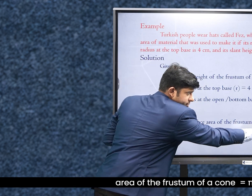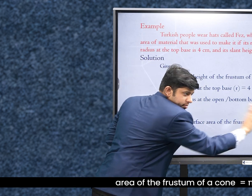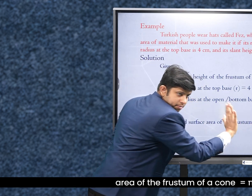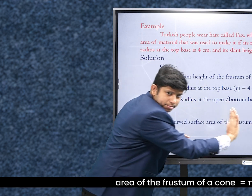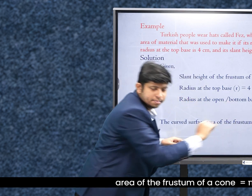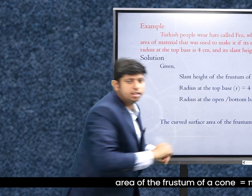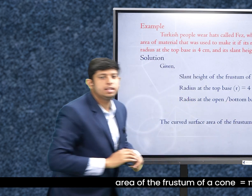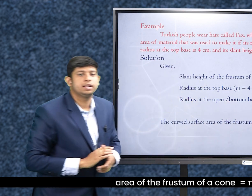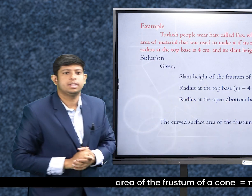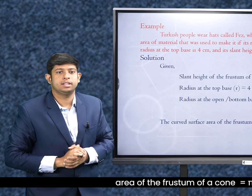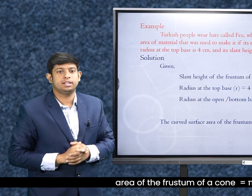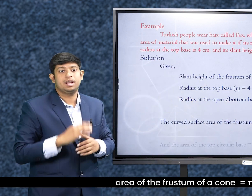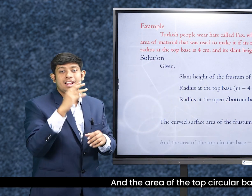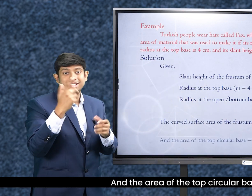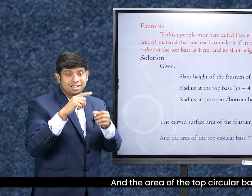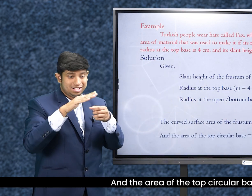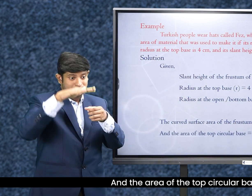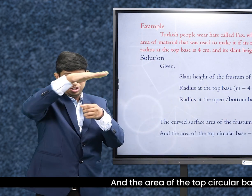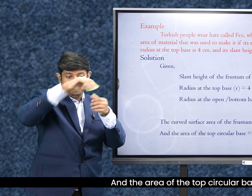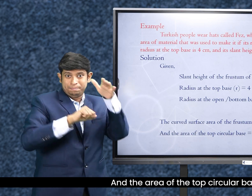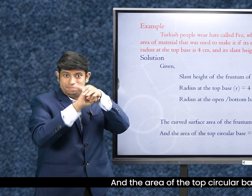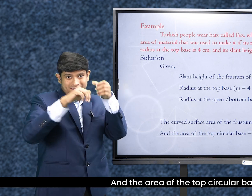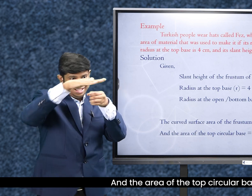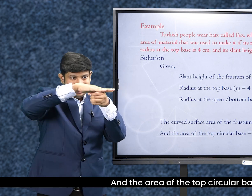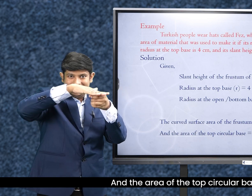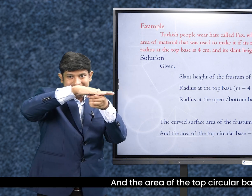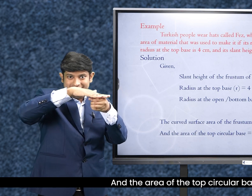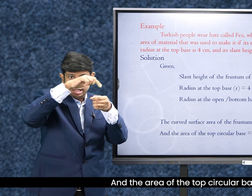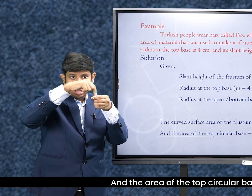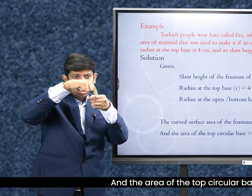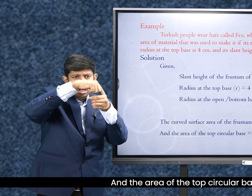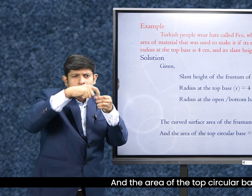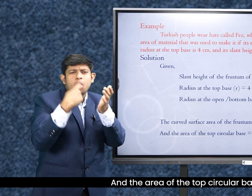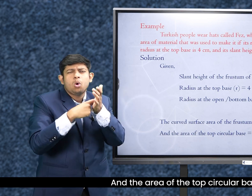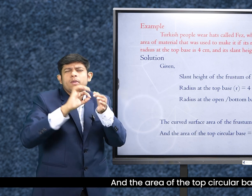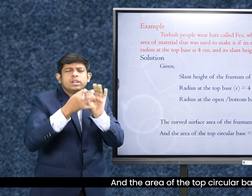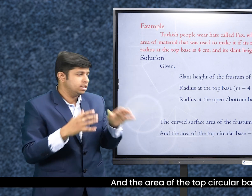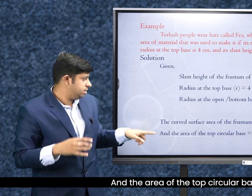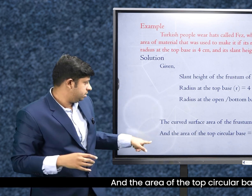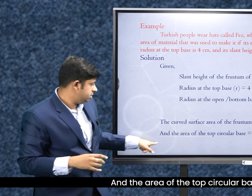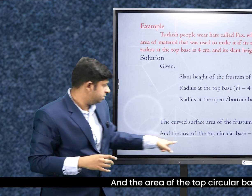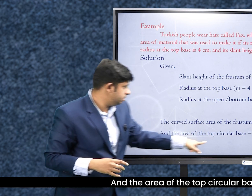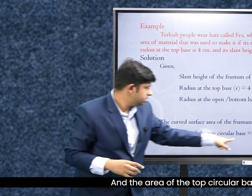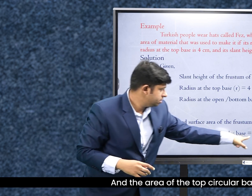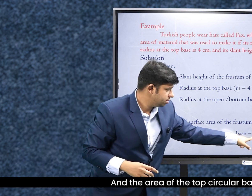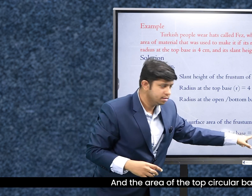r, and the area of top circular base is equal to pi r square.